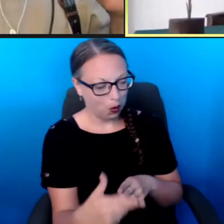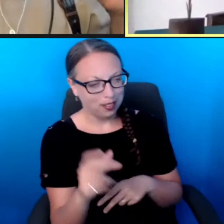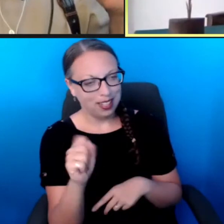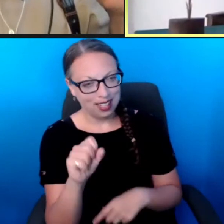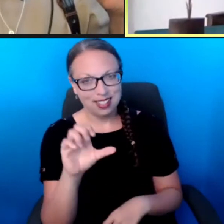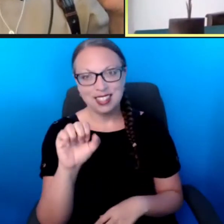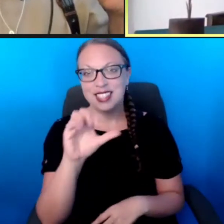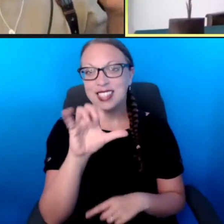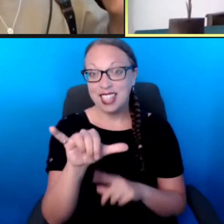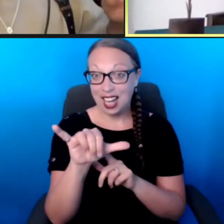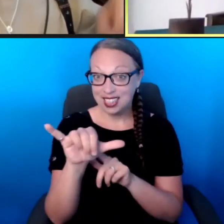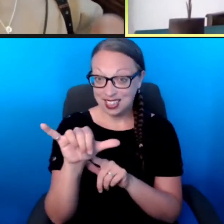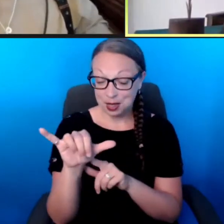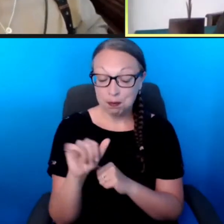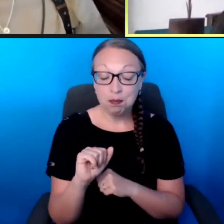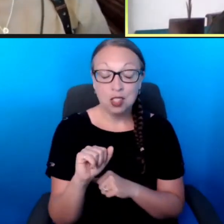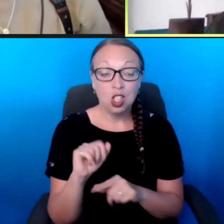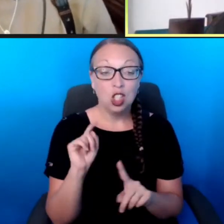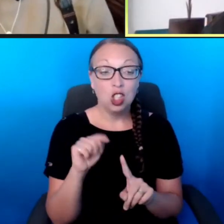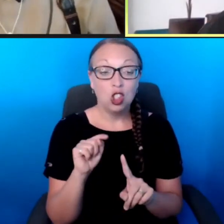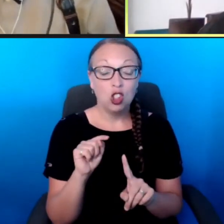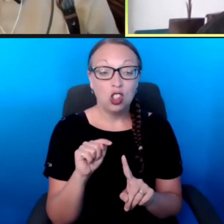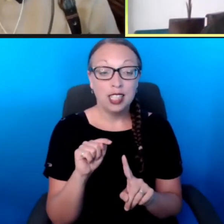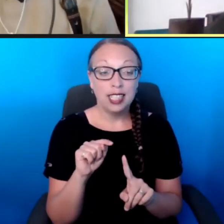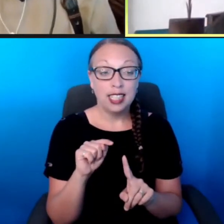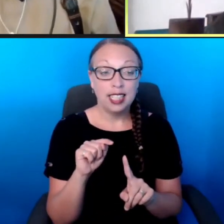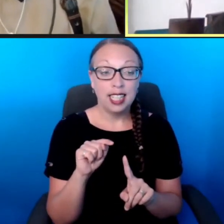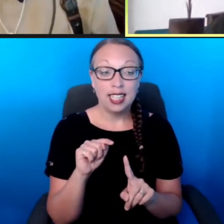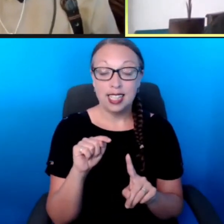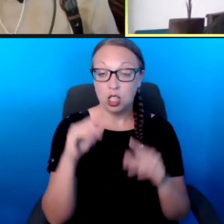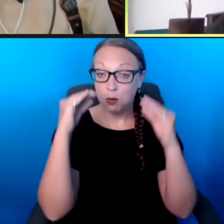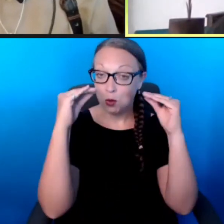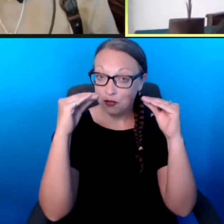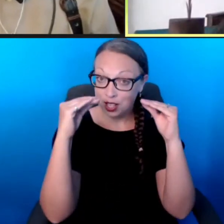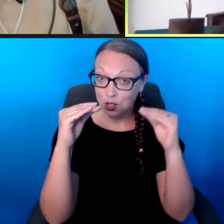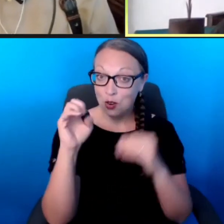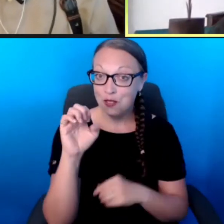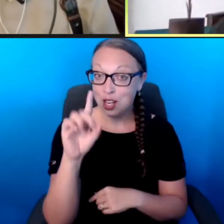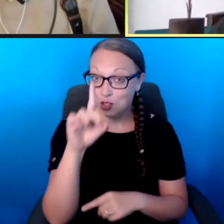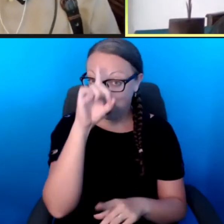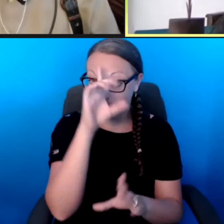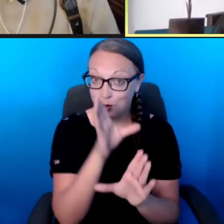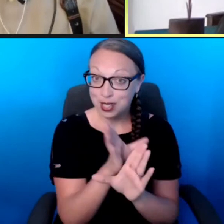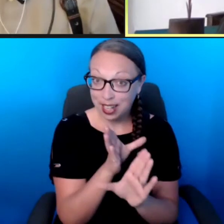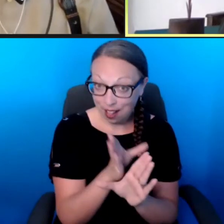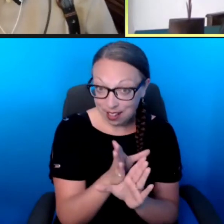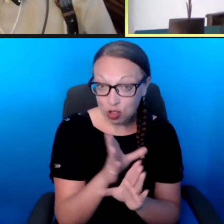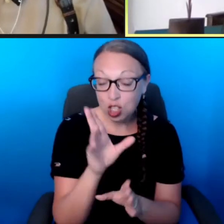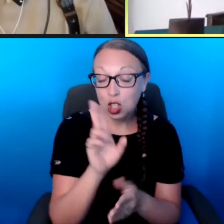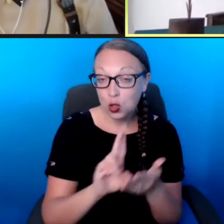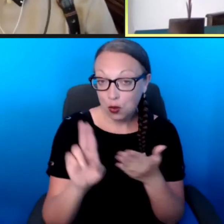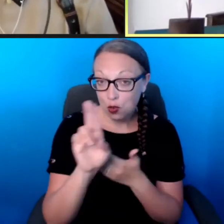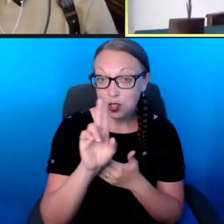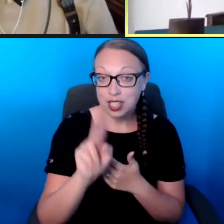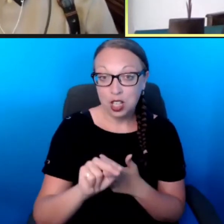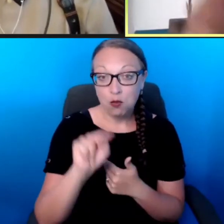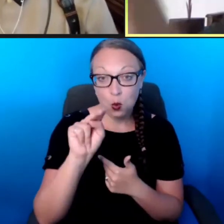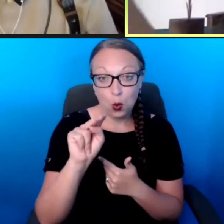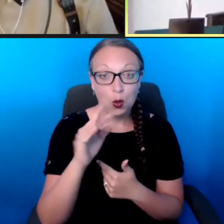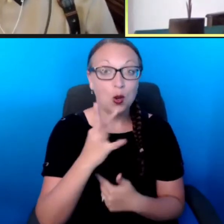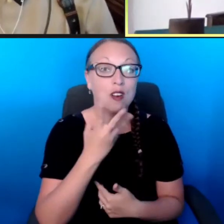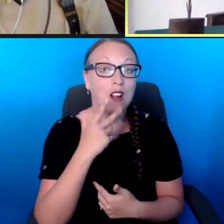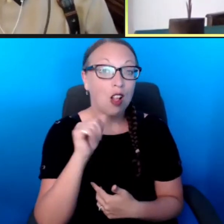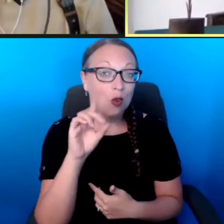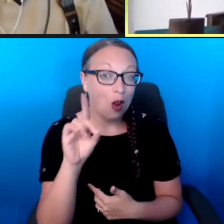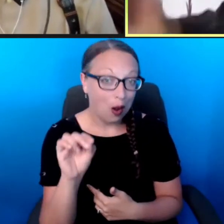on and is now a associate professor of educational psychology at the University of Northern Colorado, and which we